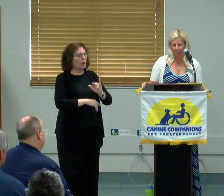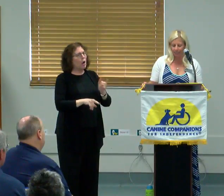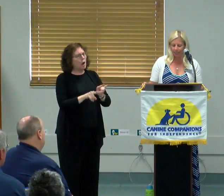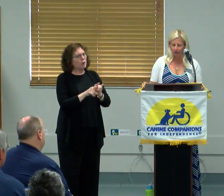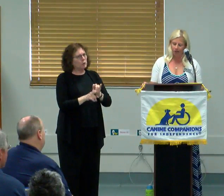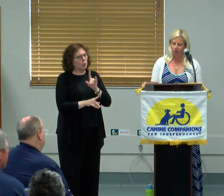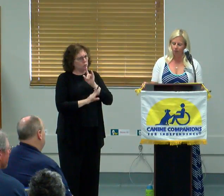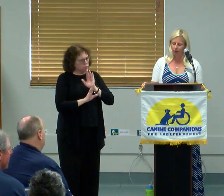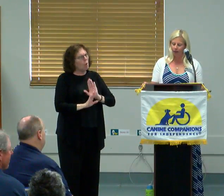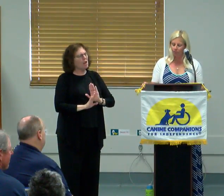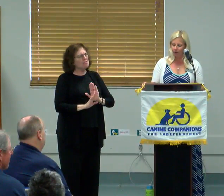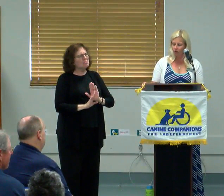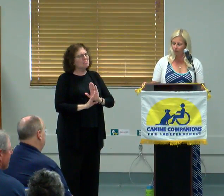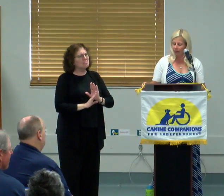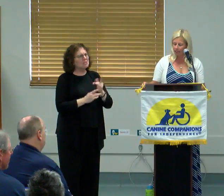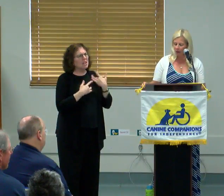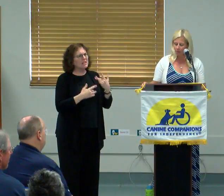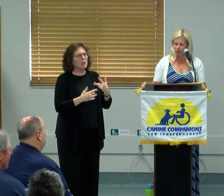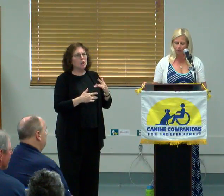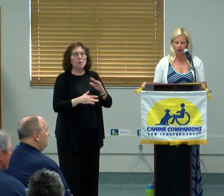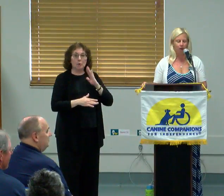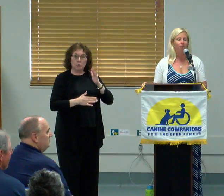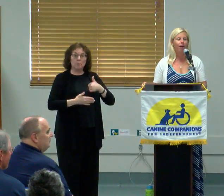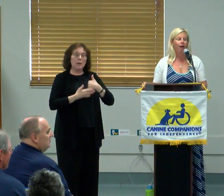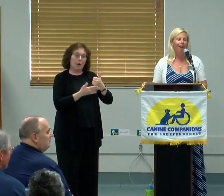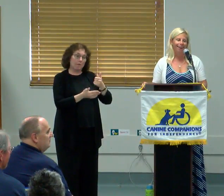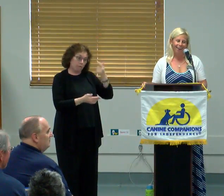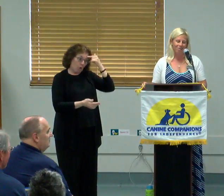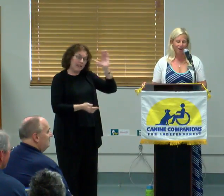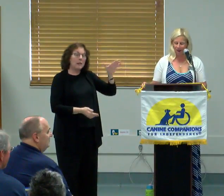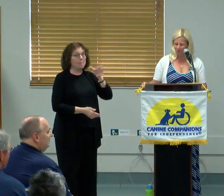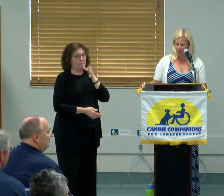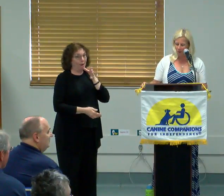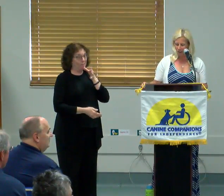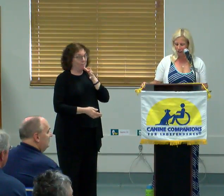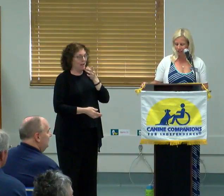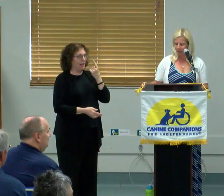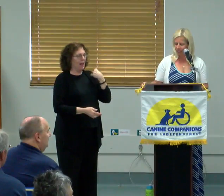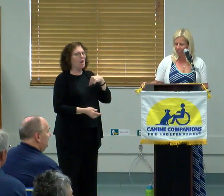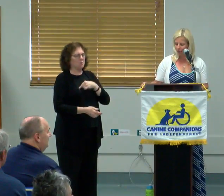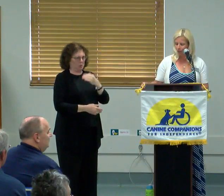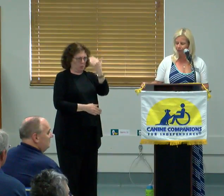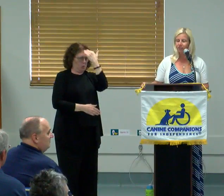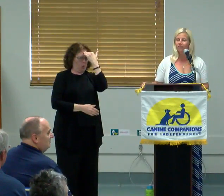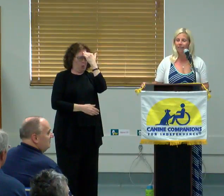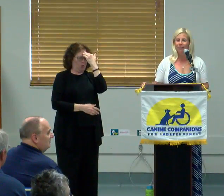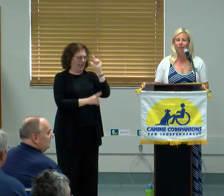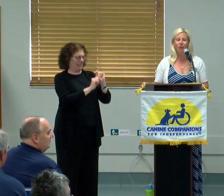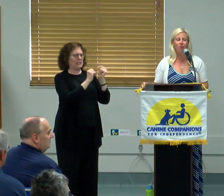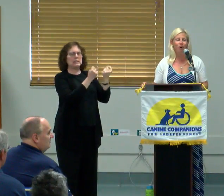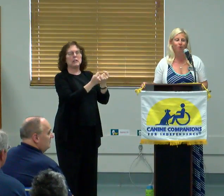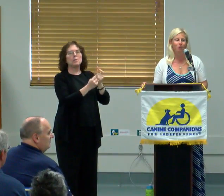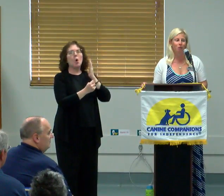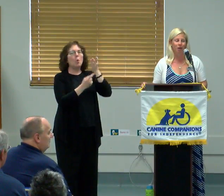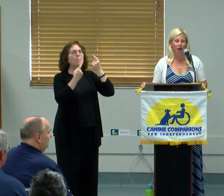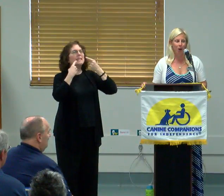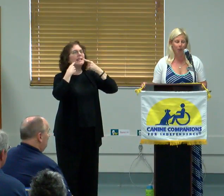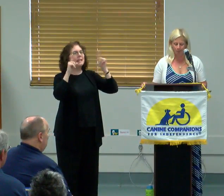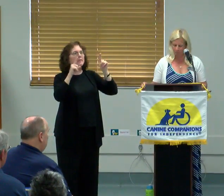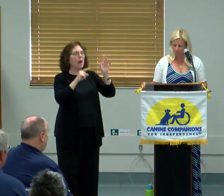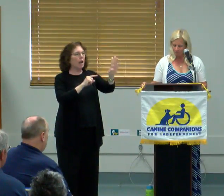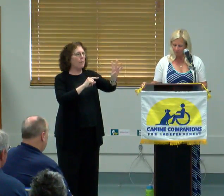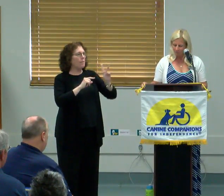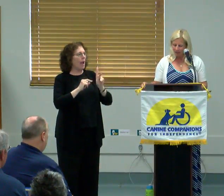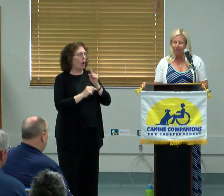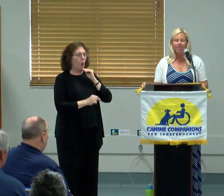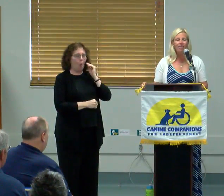quiet presence in the classroom, has been a tremendous help to his mom, and we have no question that this team will be successful upon returning